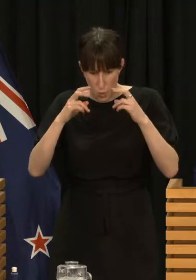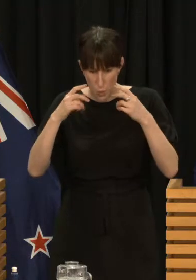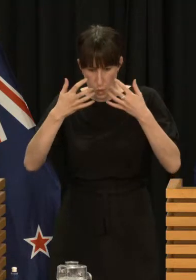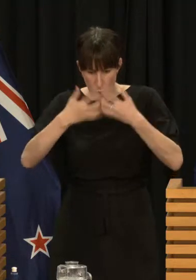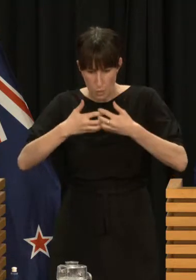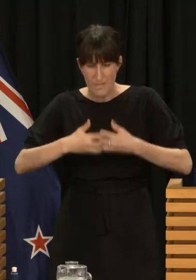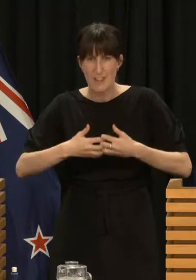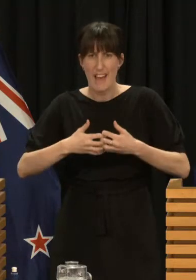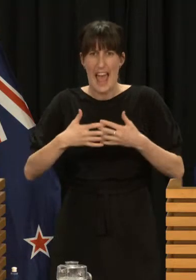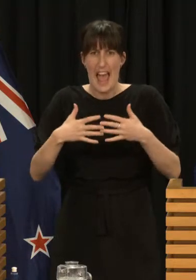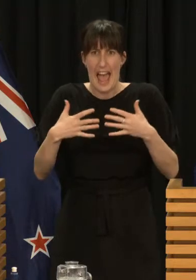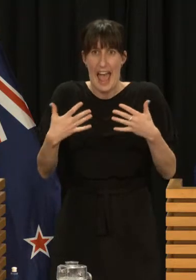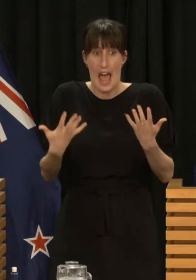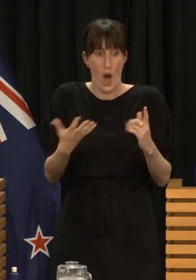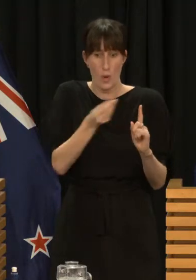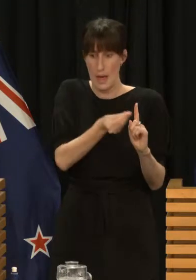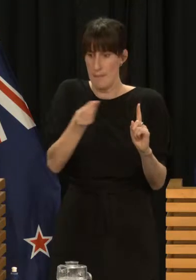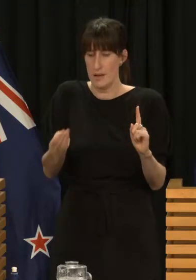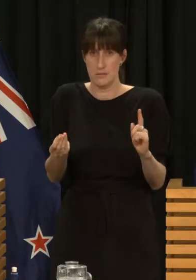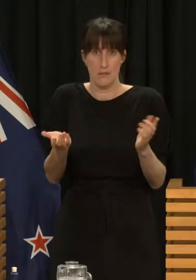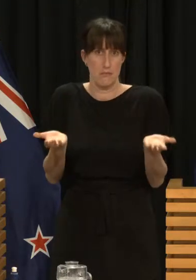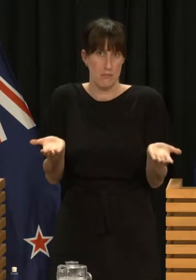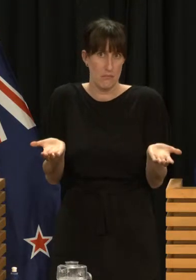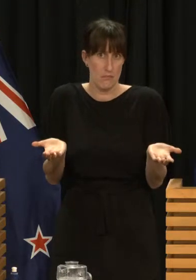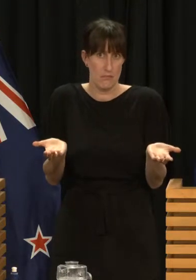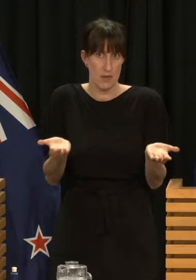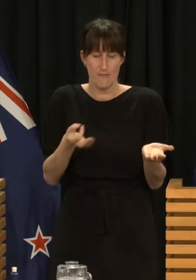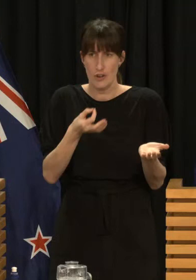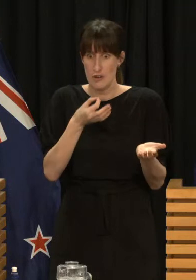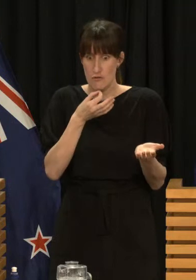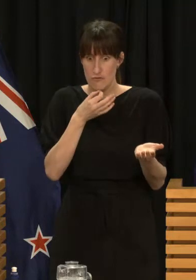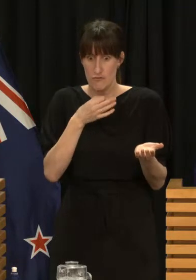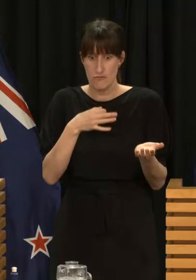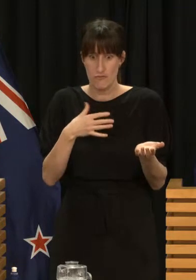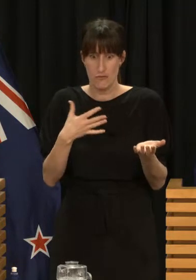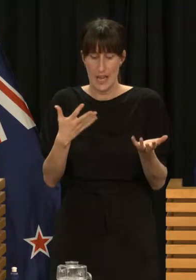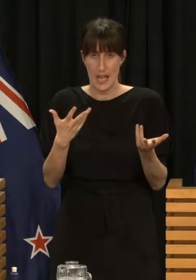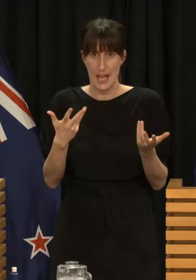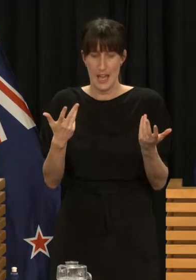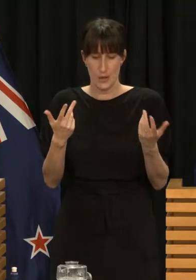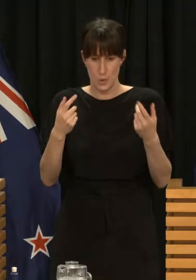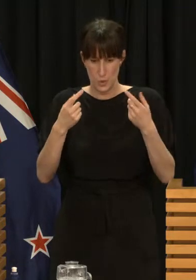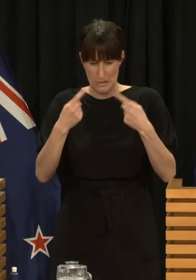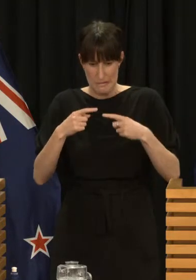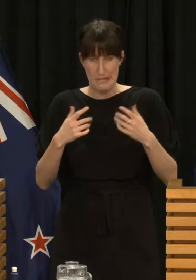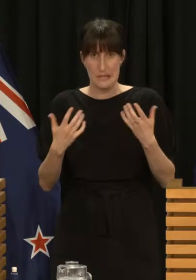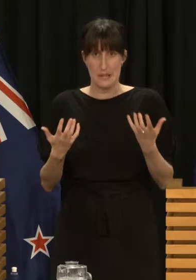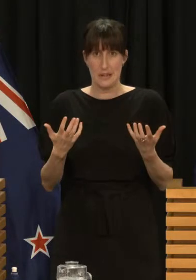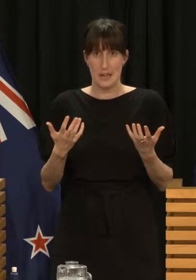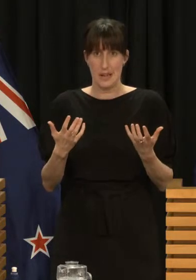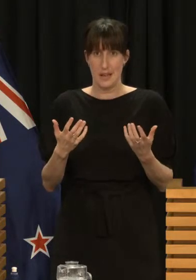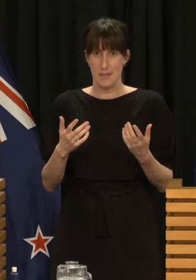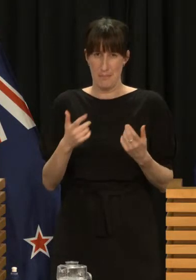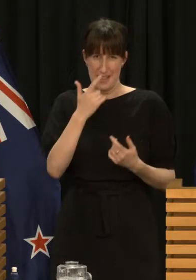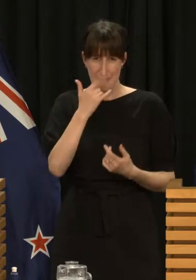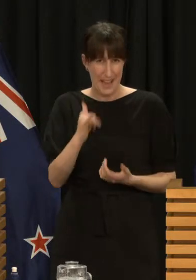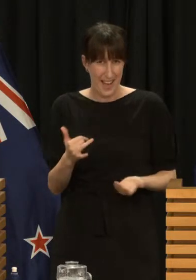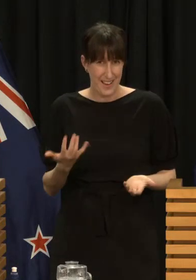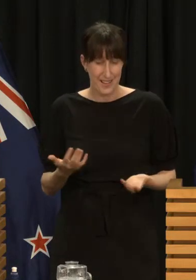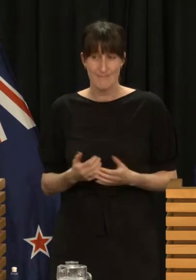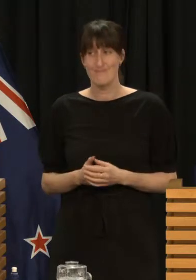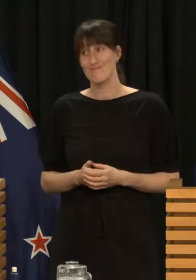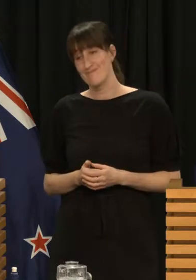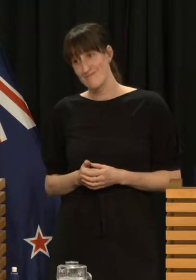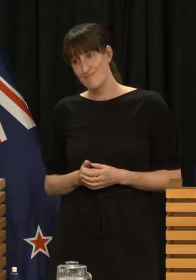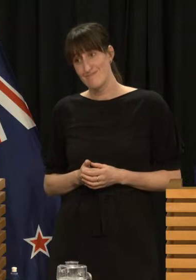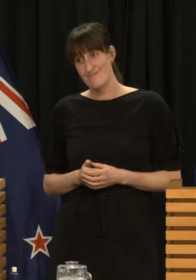kind of infection prevention control. Like I said, it's a virus, and we all need to continue to be vigilant.